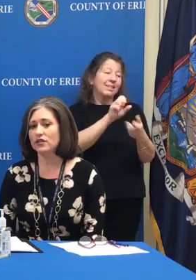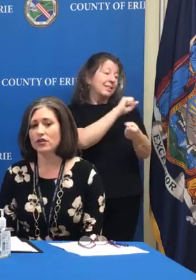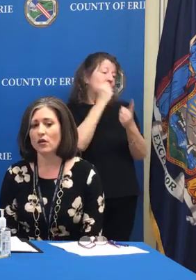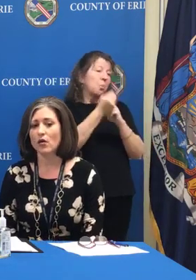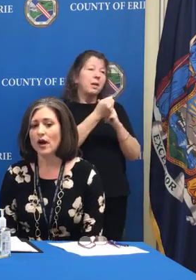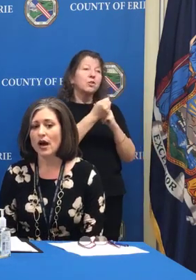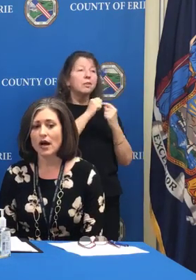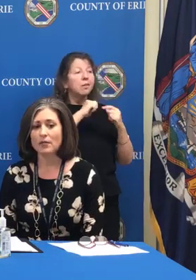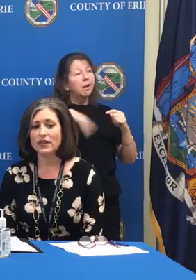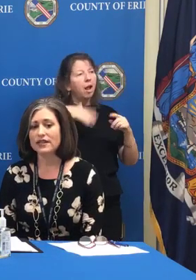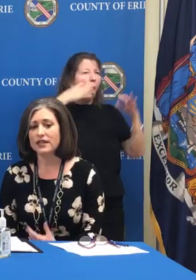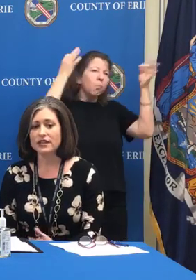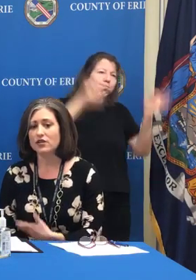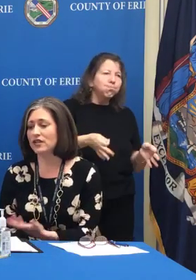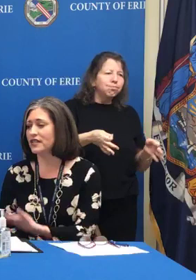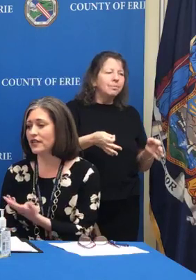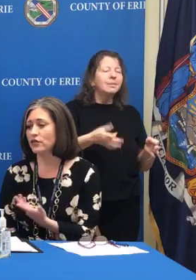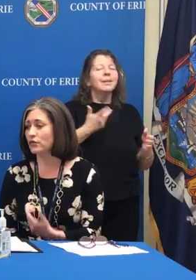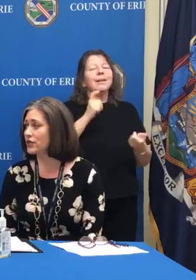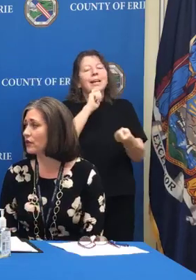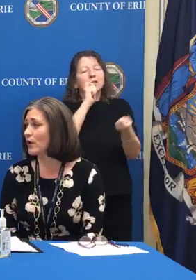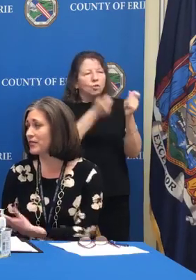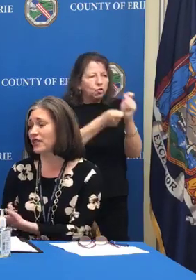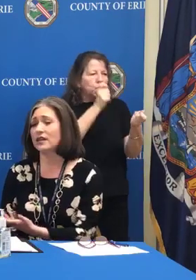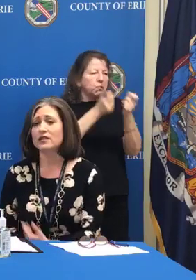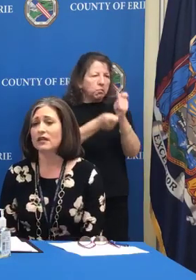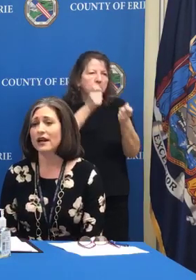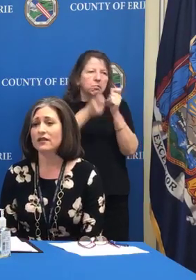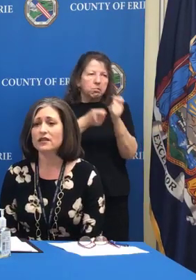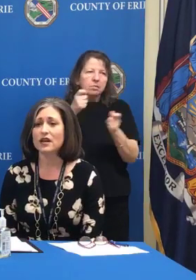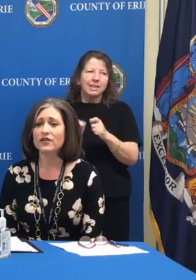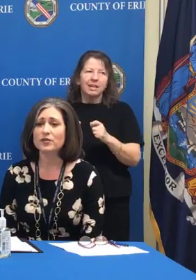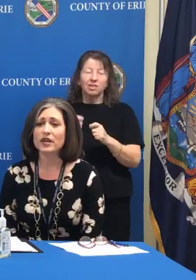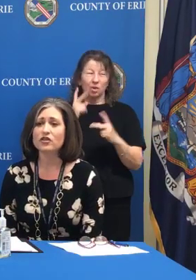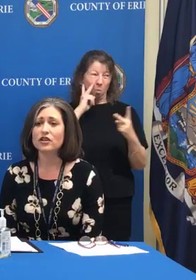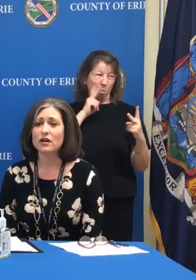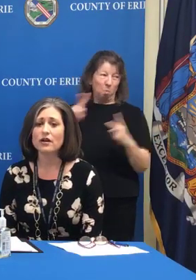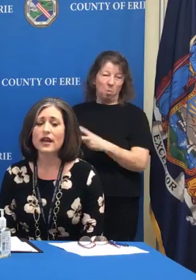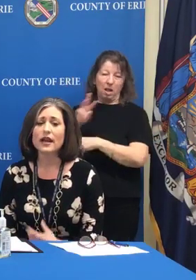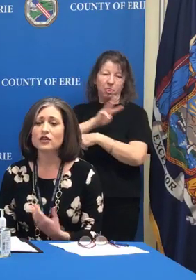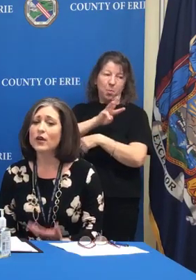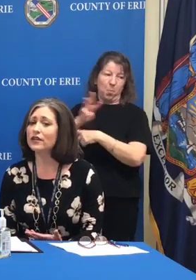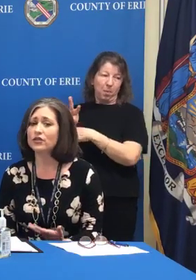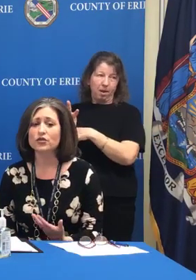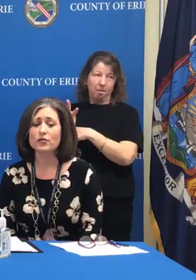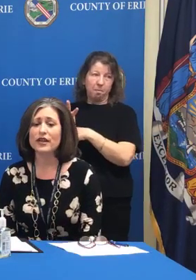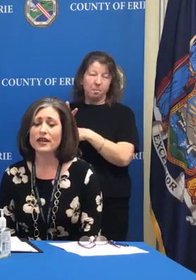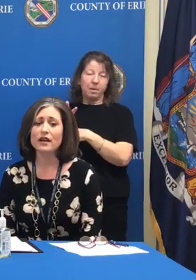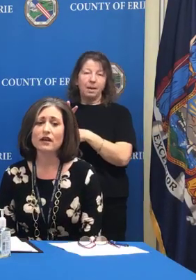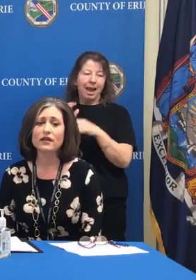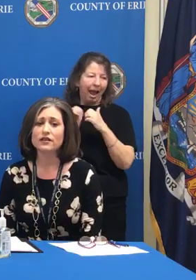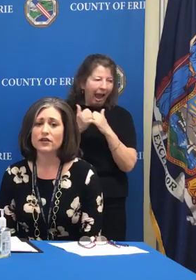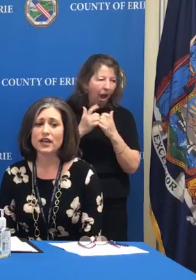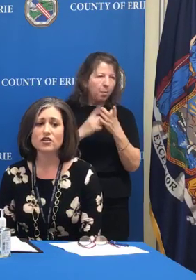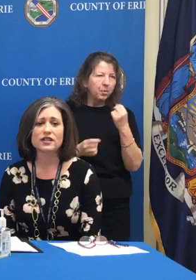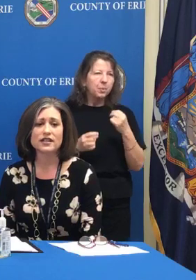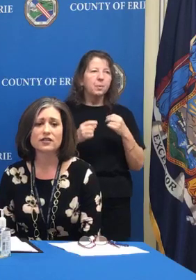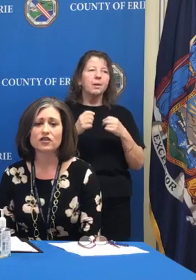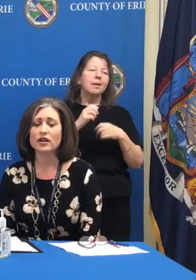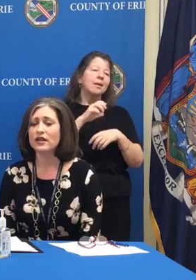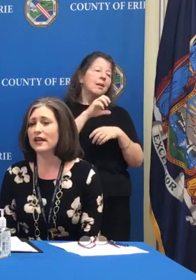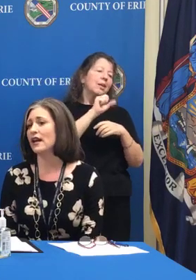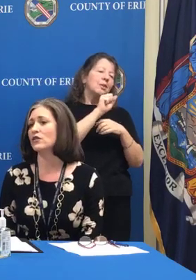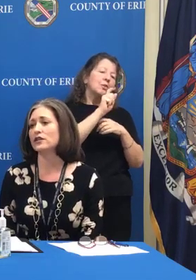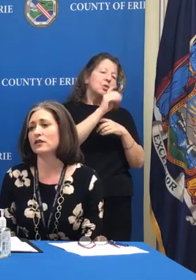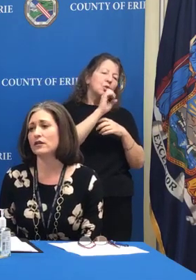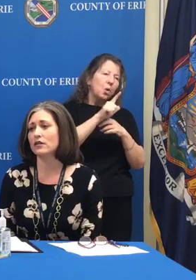else, and so please continue to stay tuned to the website because a lot of the stuff is being shared, as well as social media. The different agencies are